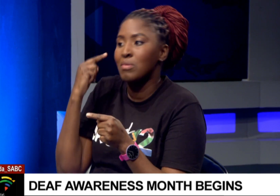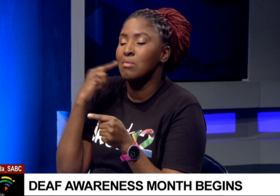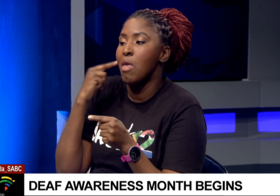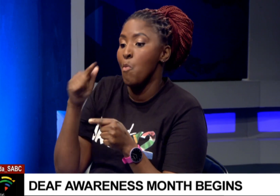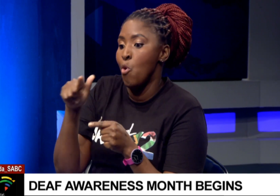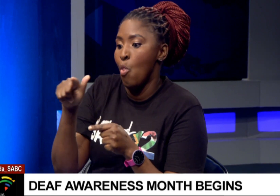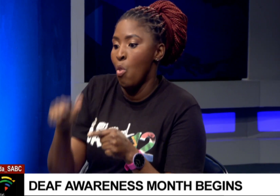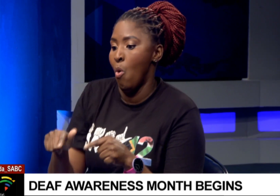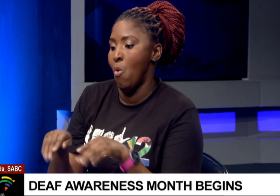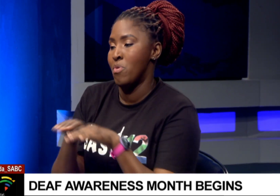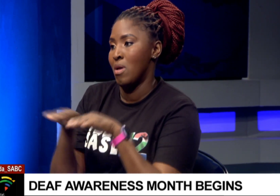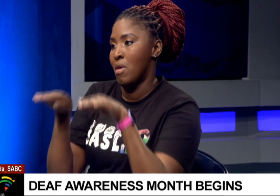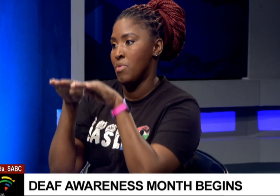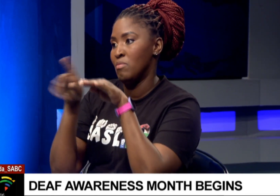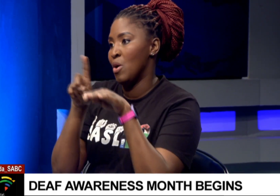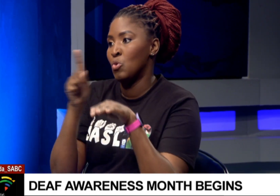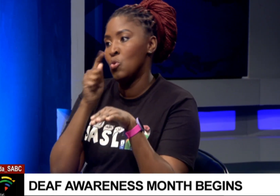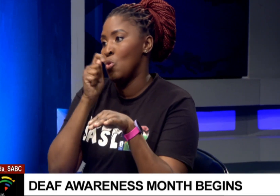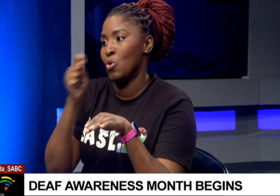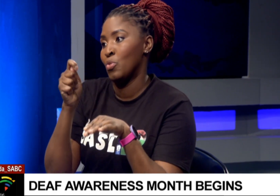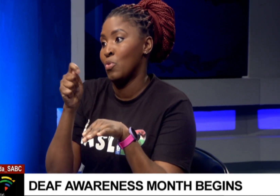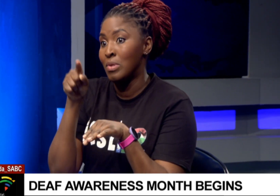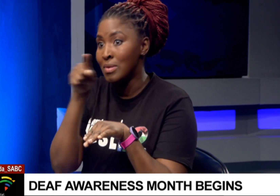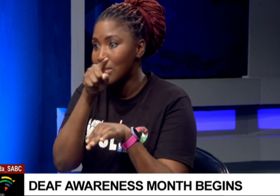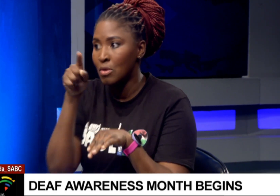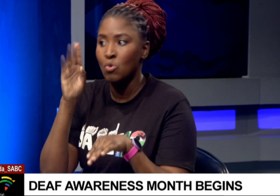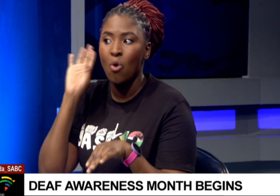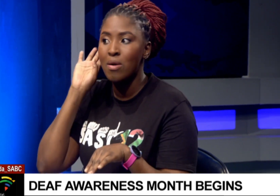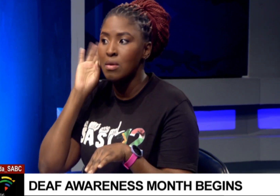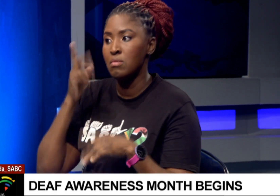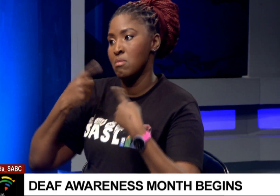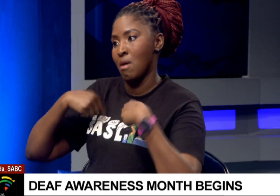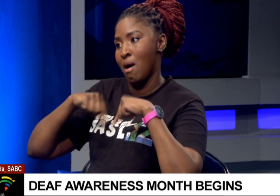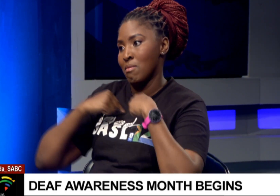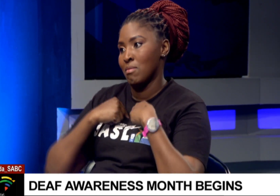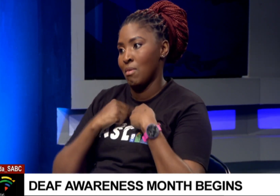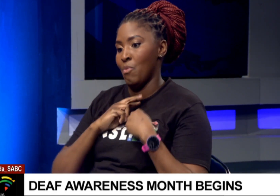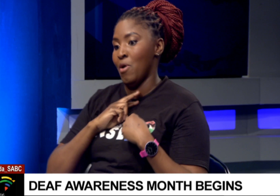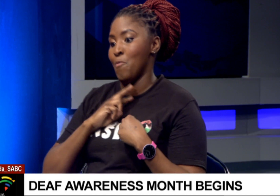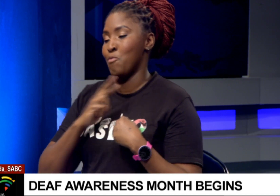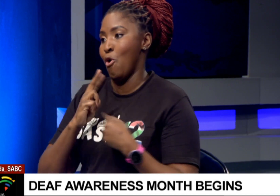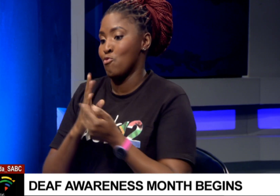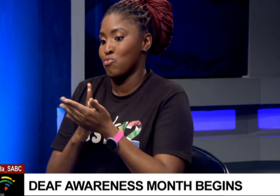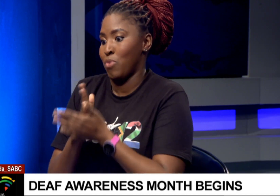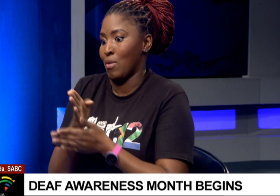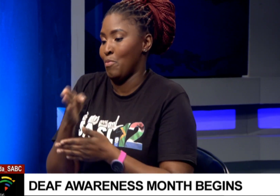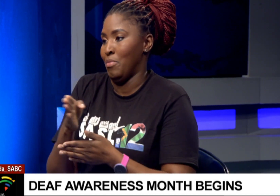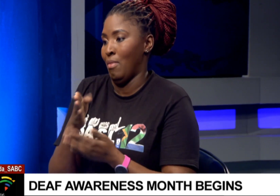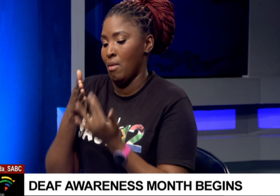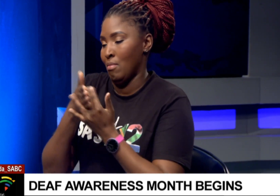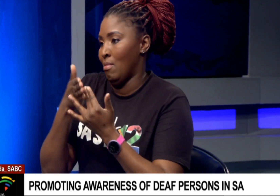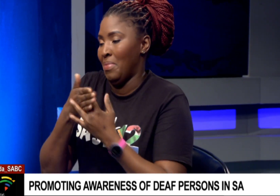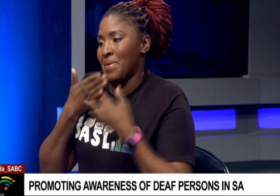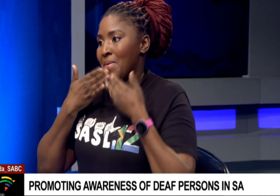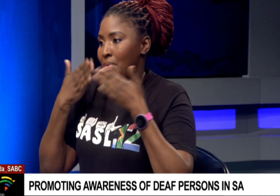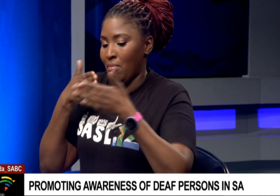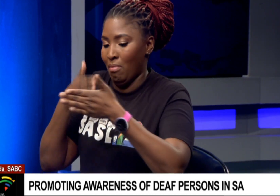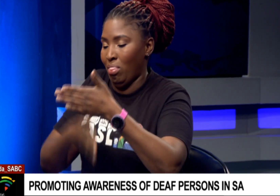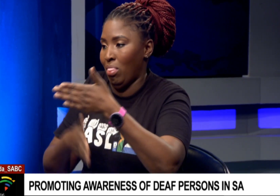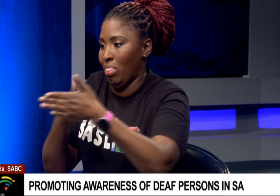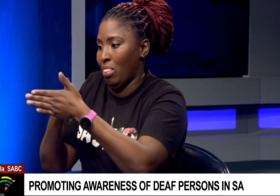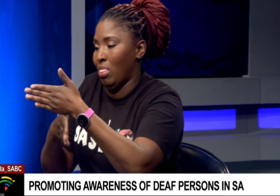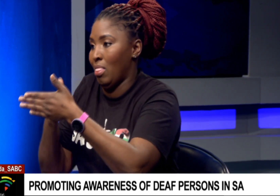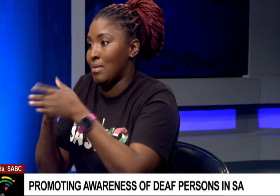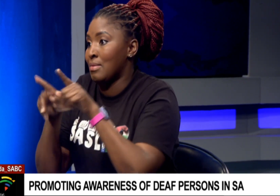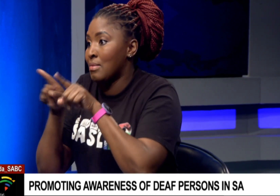the attitude and the accessibility when it comes to police stations or any other services that we need to have, because